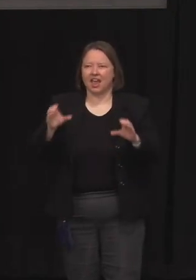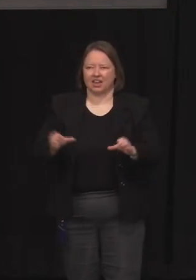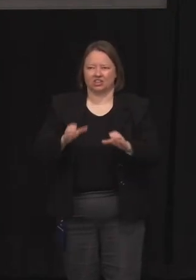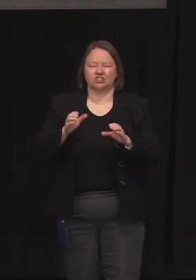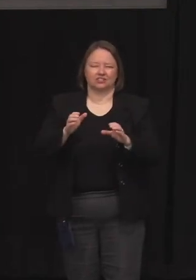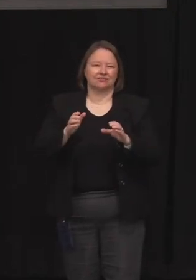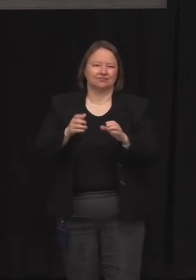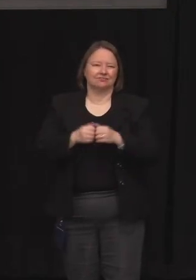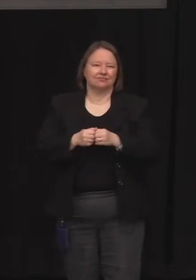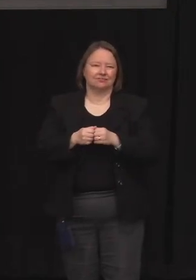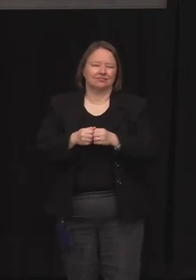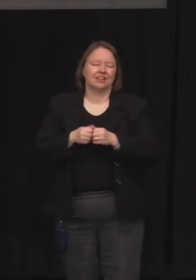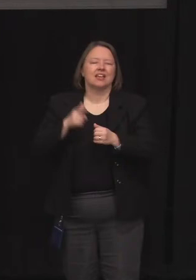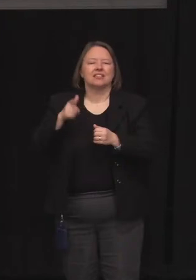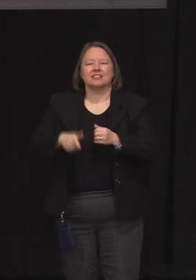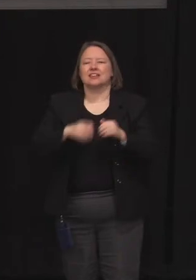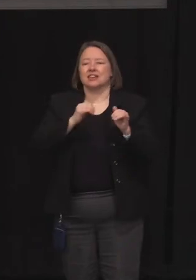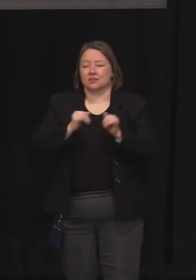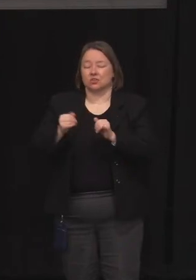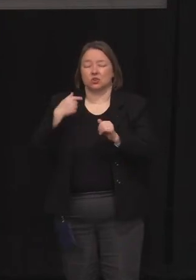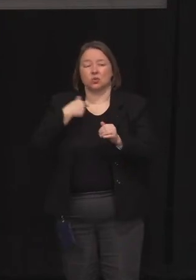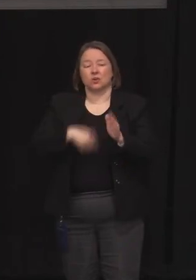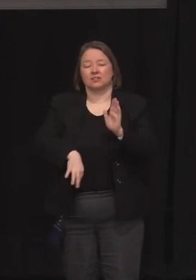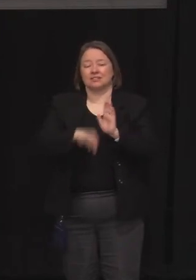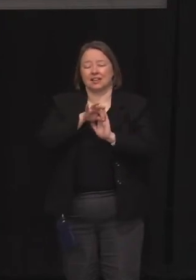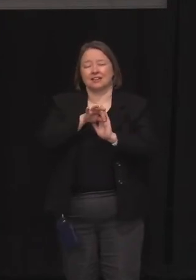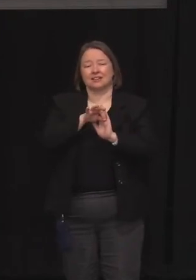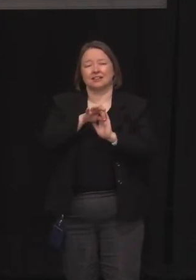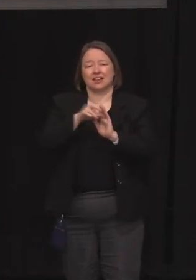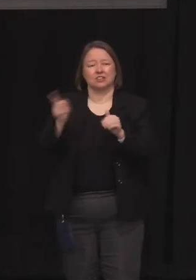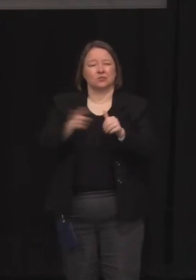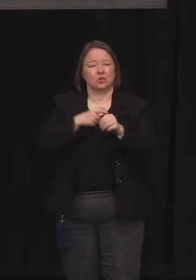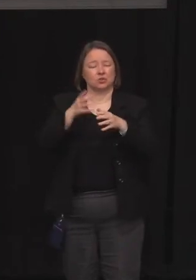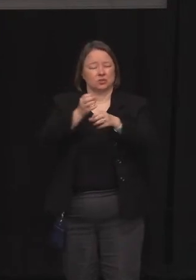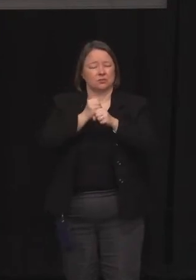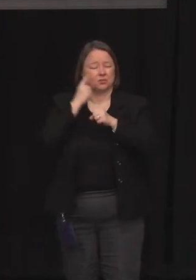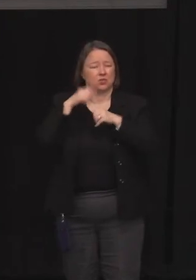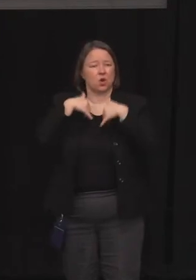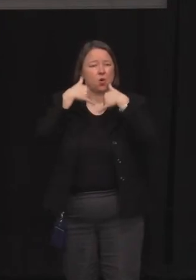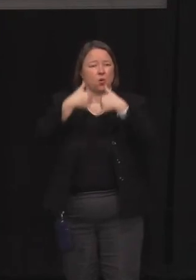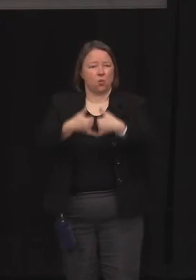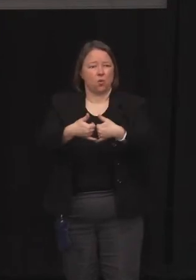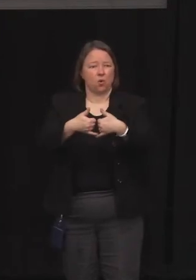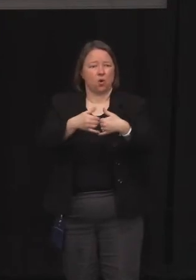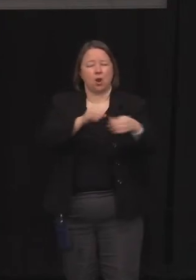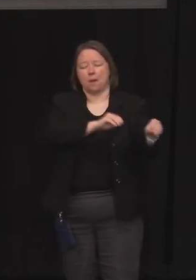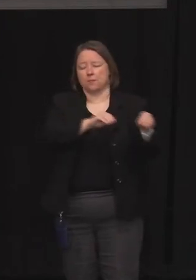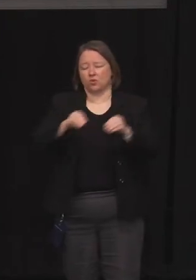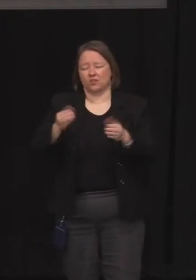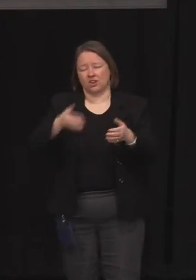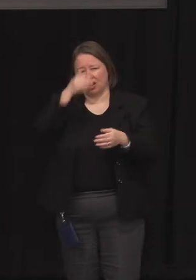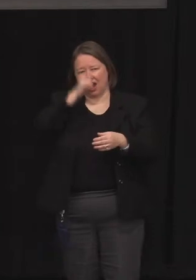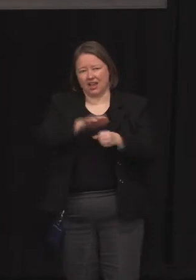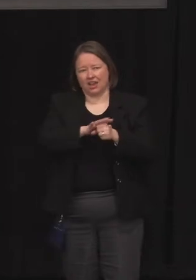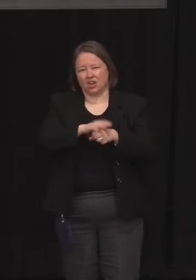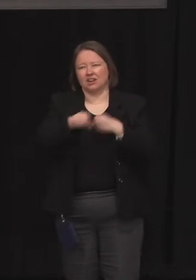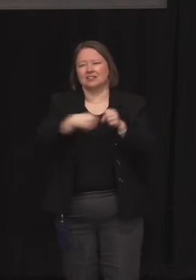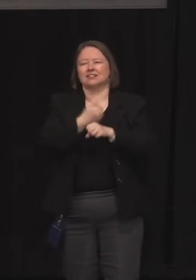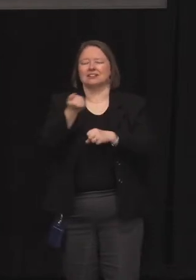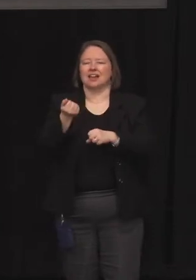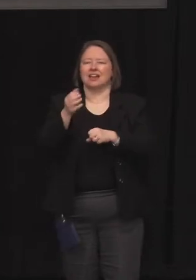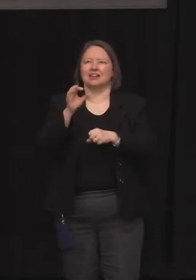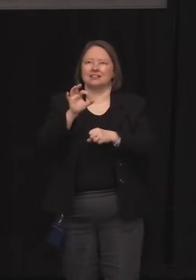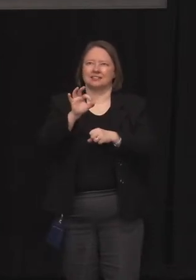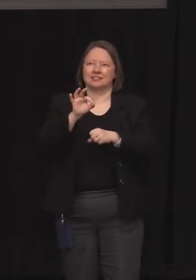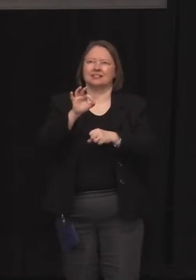impact. The individual selected as the first recipient of this award moved to the Holland area in